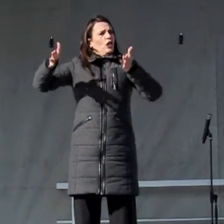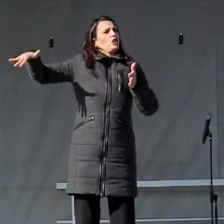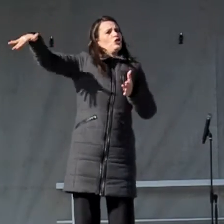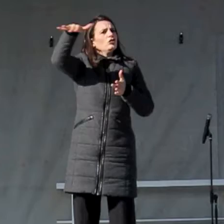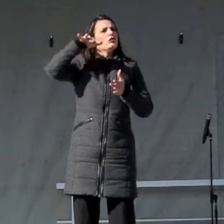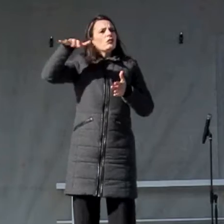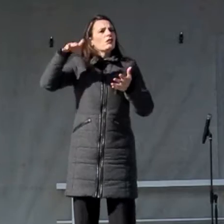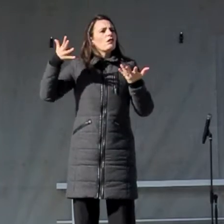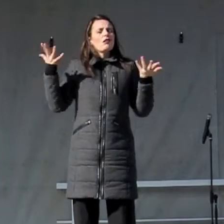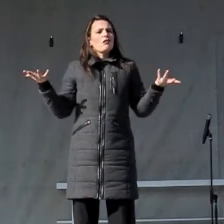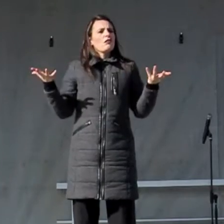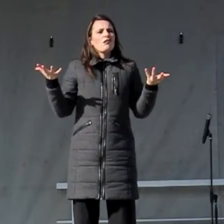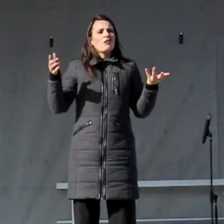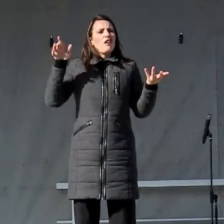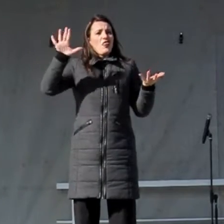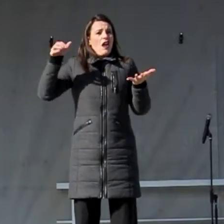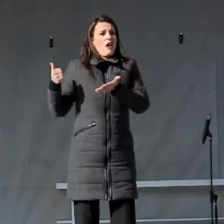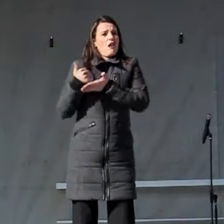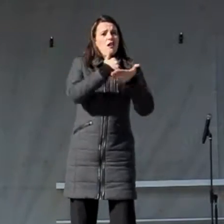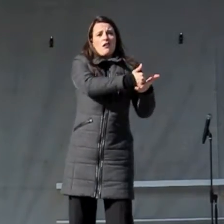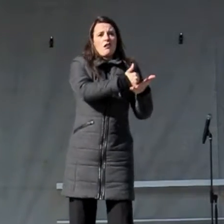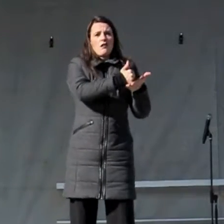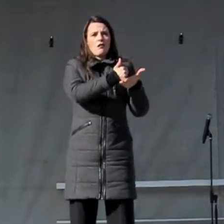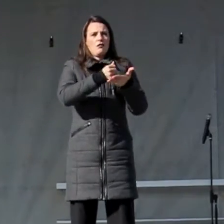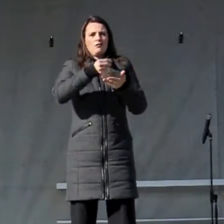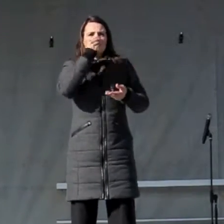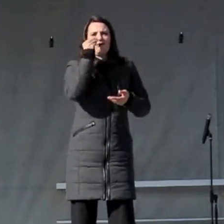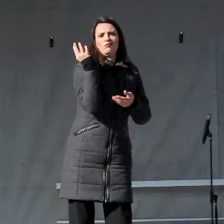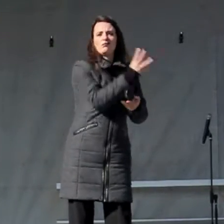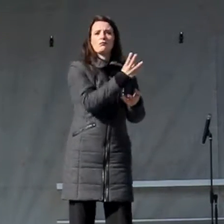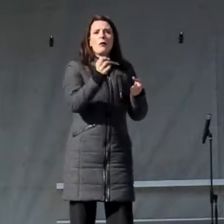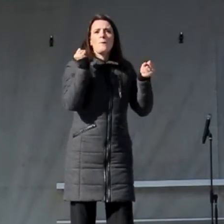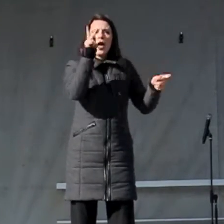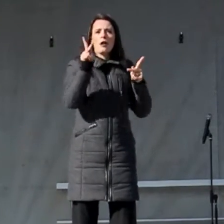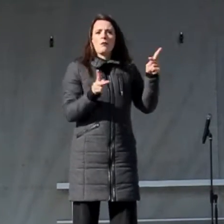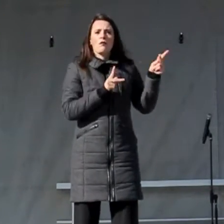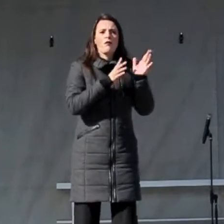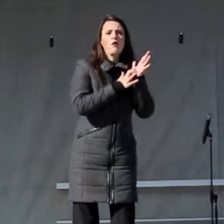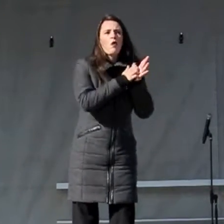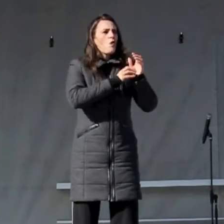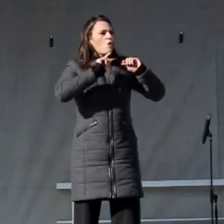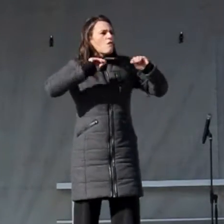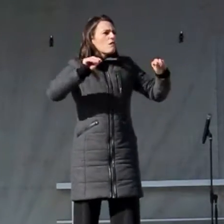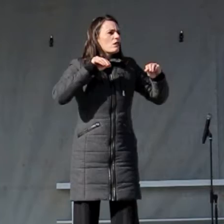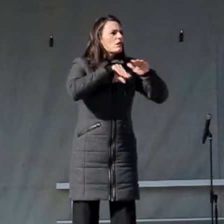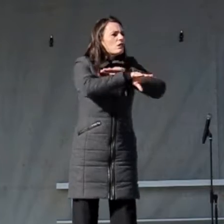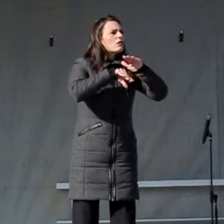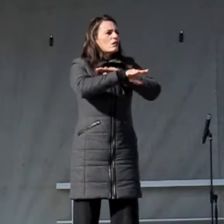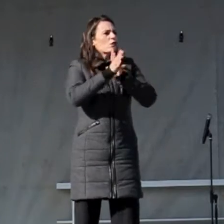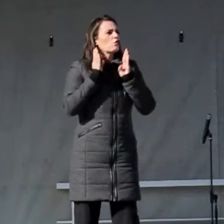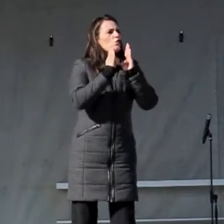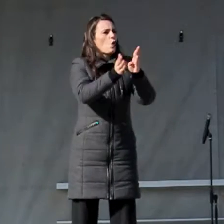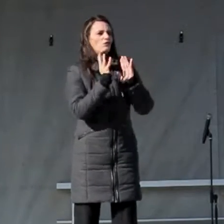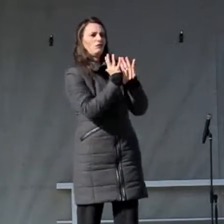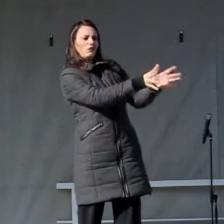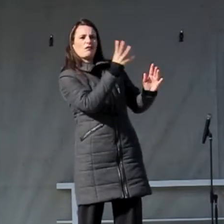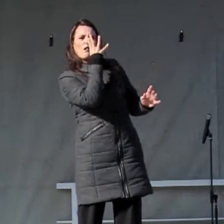their assistance, leaving many people vulnerable and inaccessible by roads to